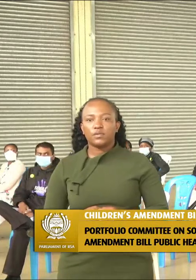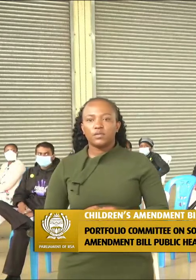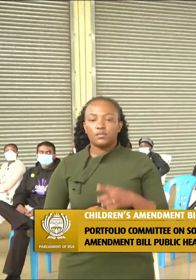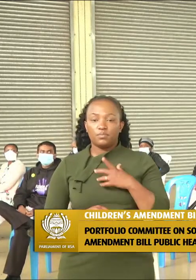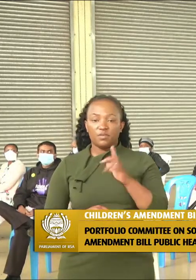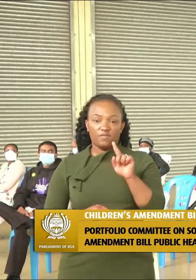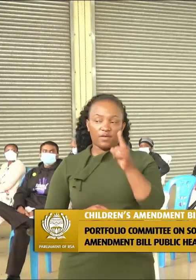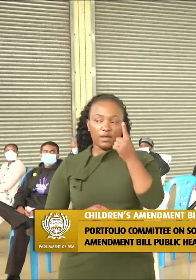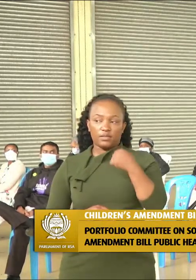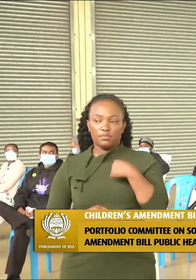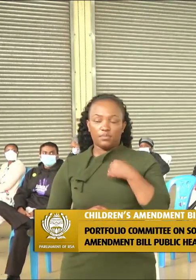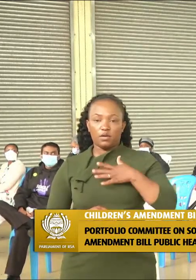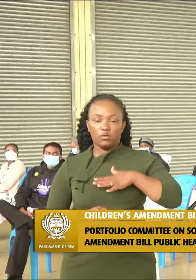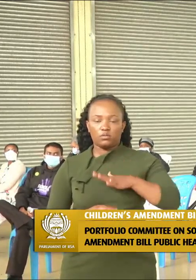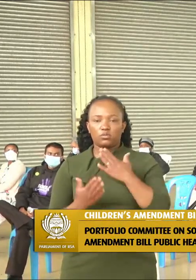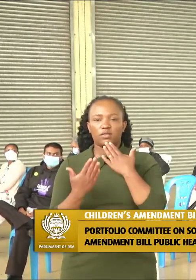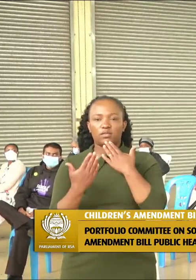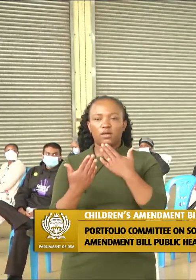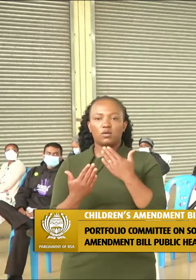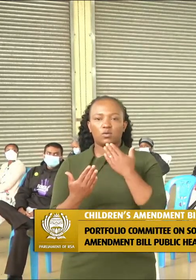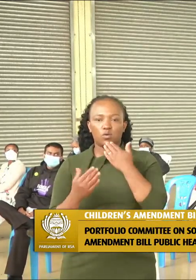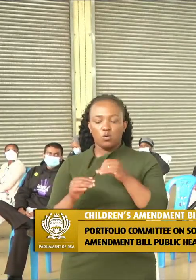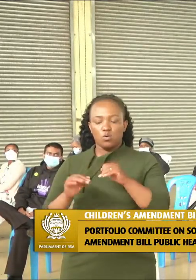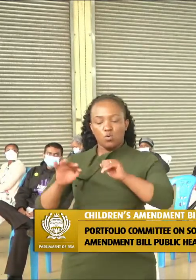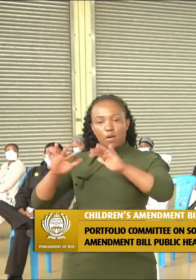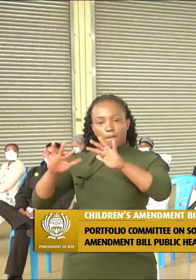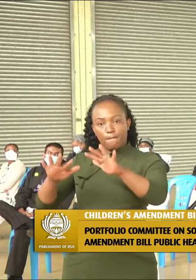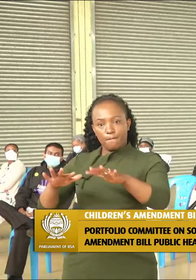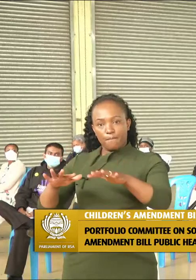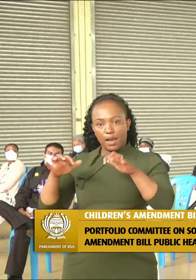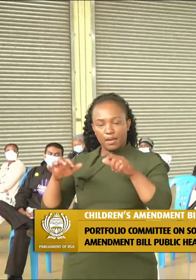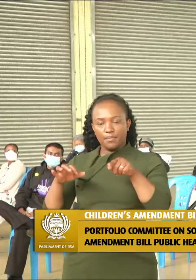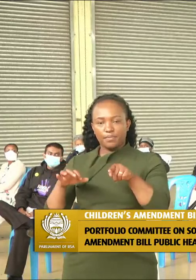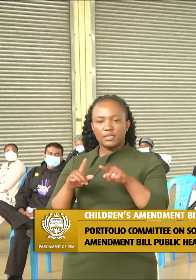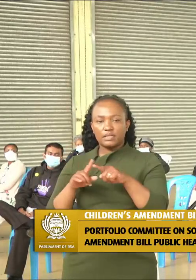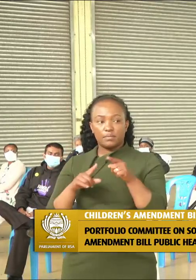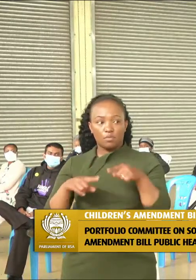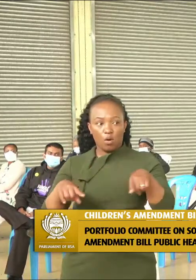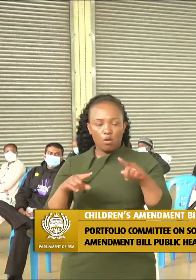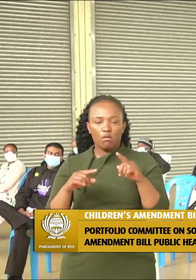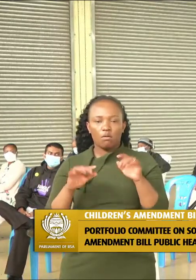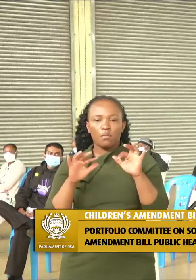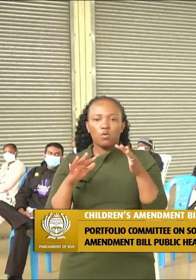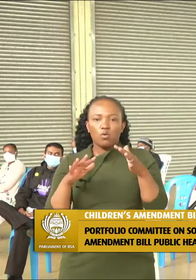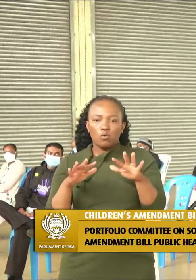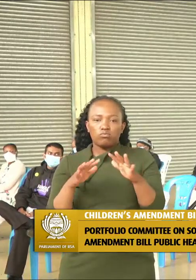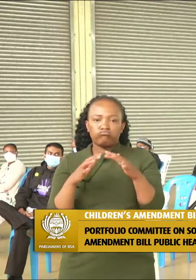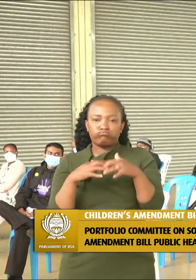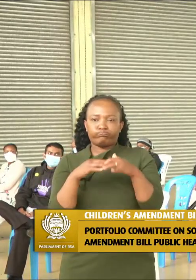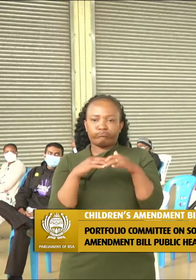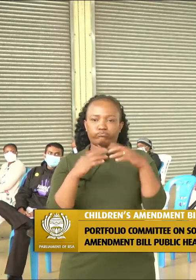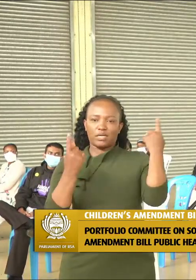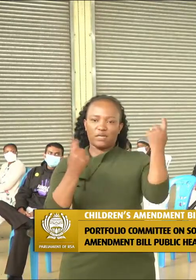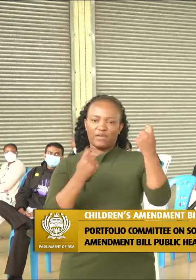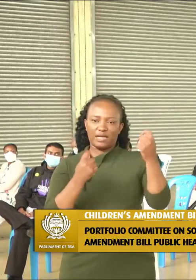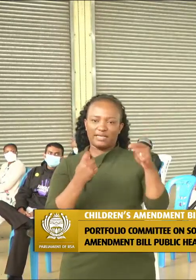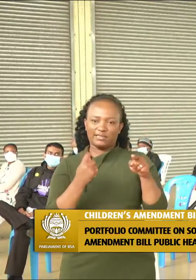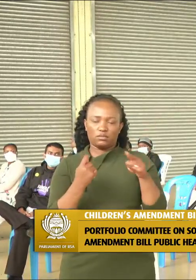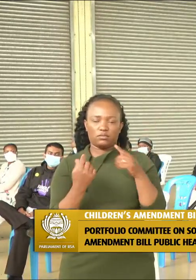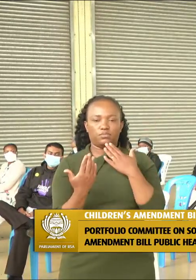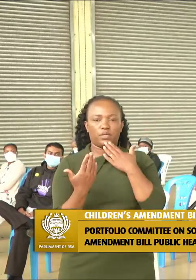thank Parliament and you guys hosting this function today. Ngicela uqale ngibonge